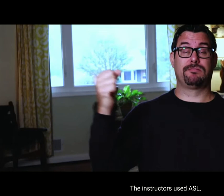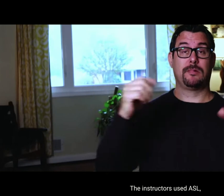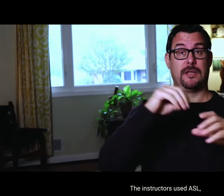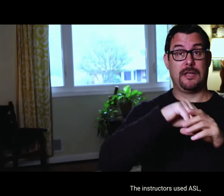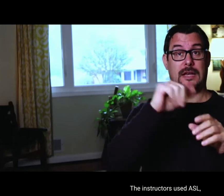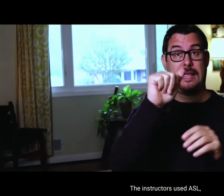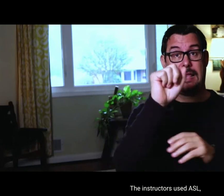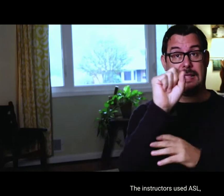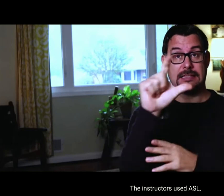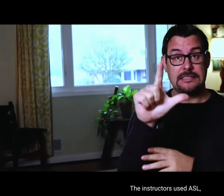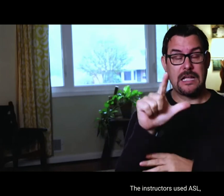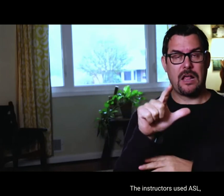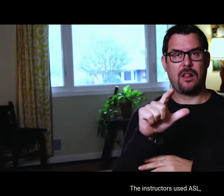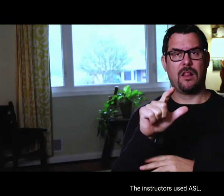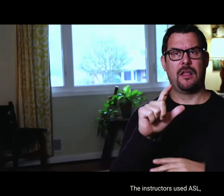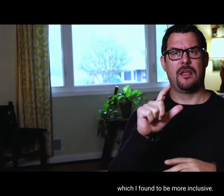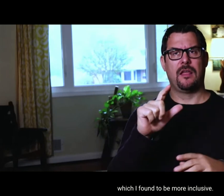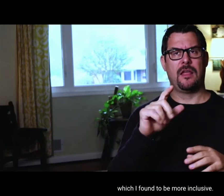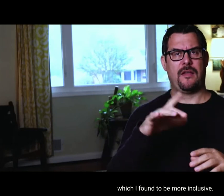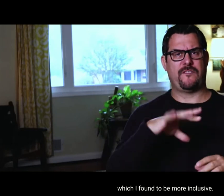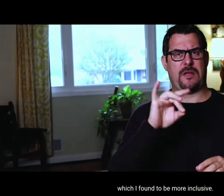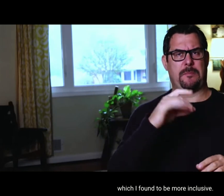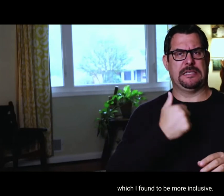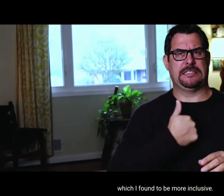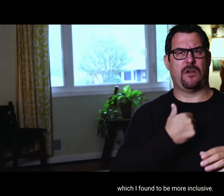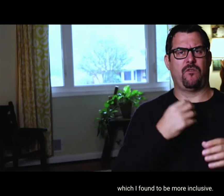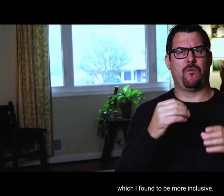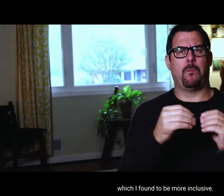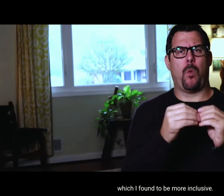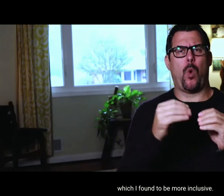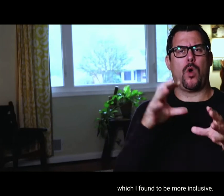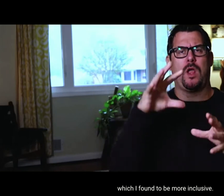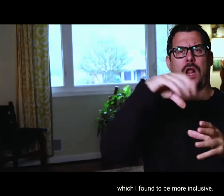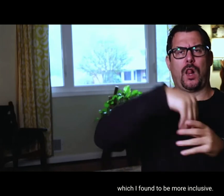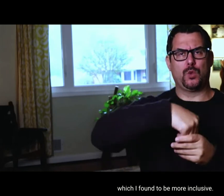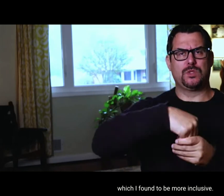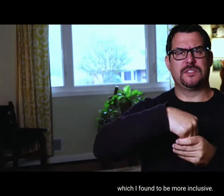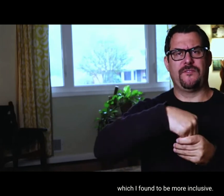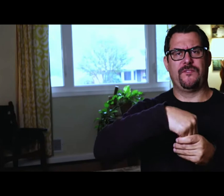The instructors used ASL, American Sign Language, which I found to be more inclusive.